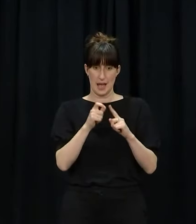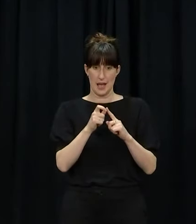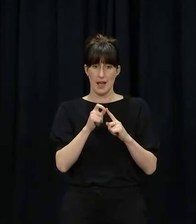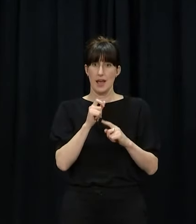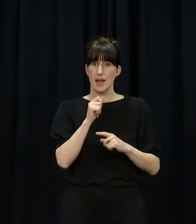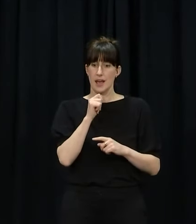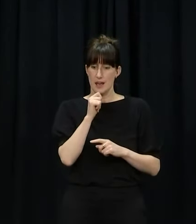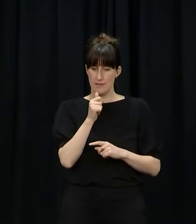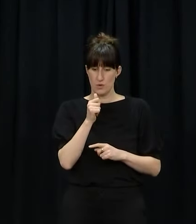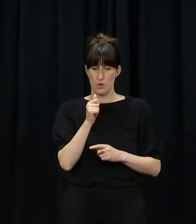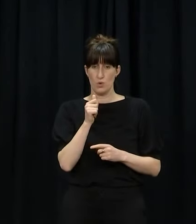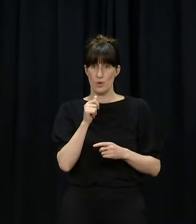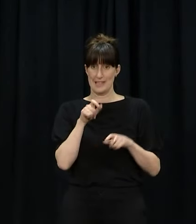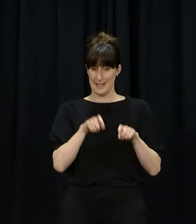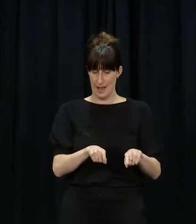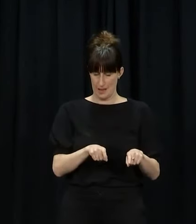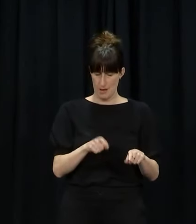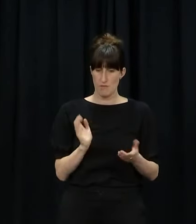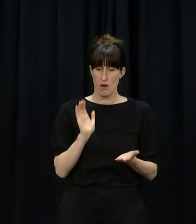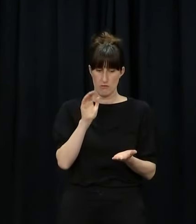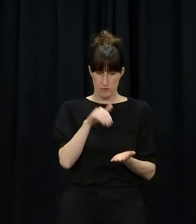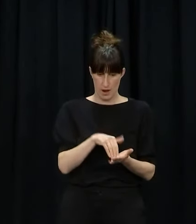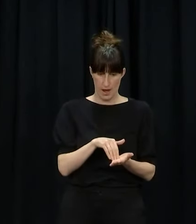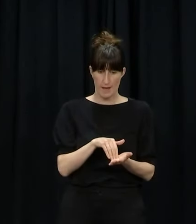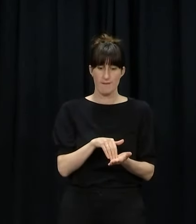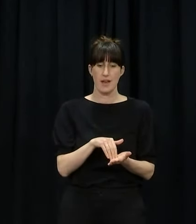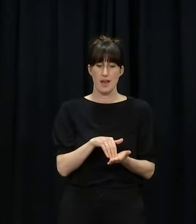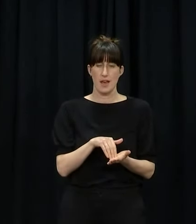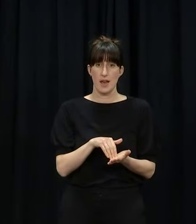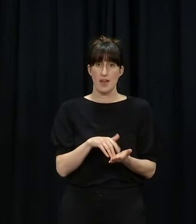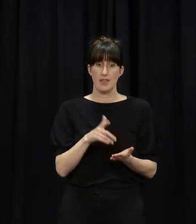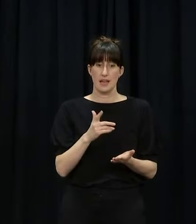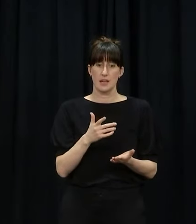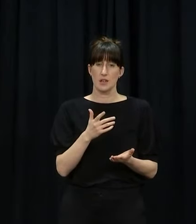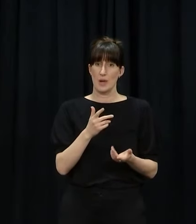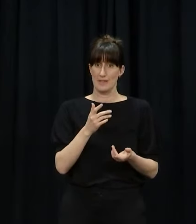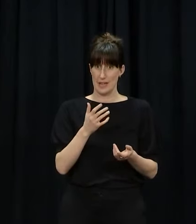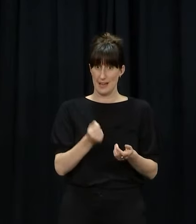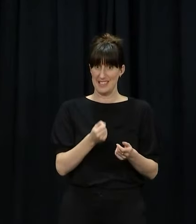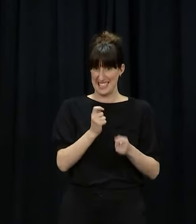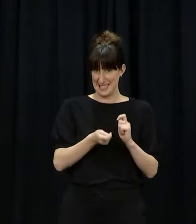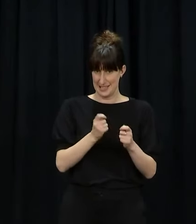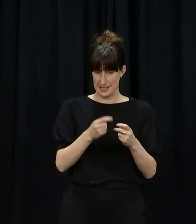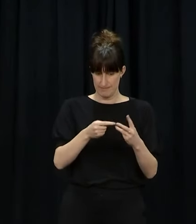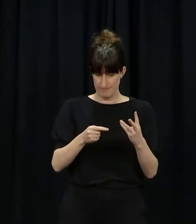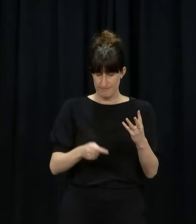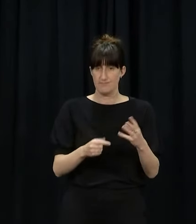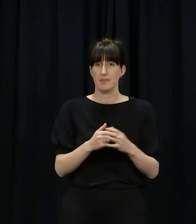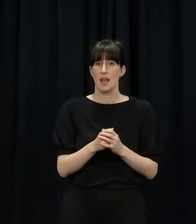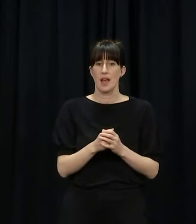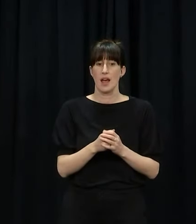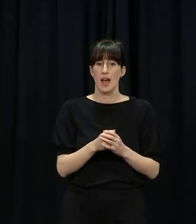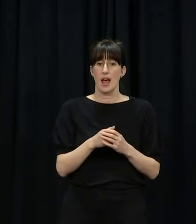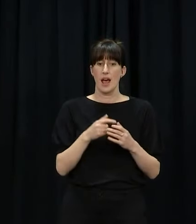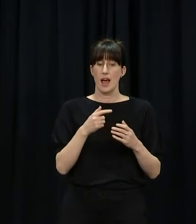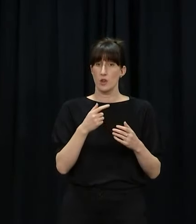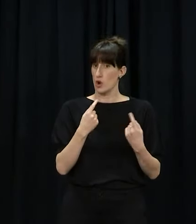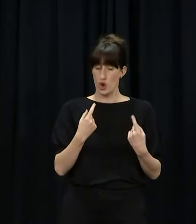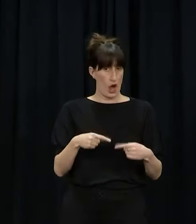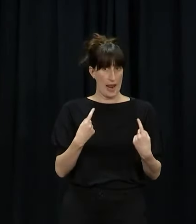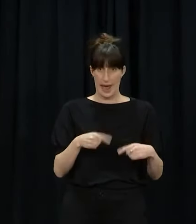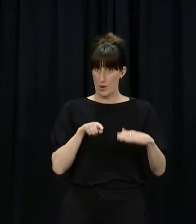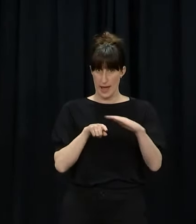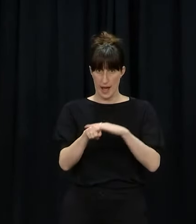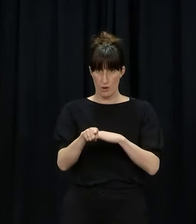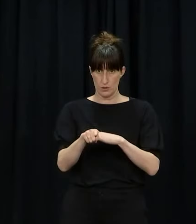when you first arrive. So the case from which we believe all of these cases originated would not have been cleared to leave